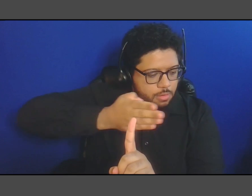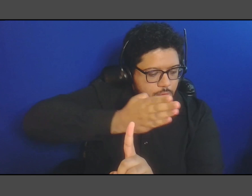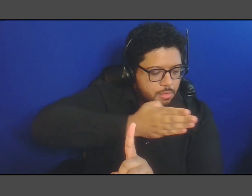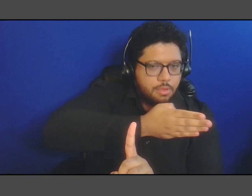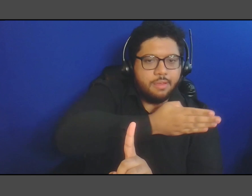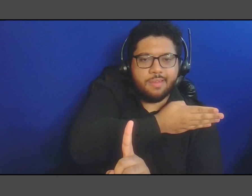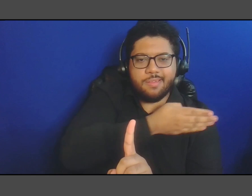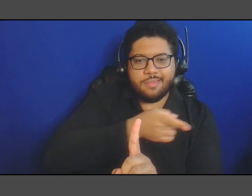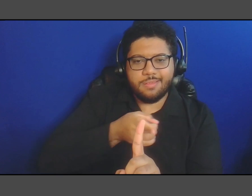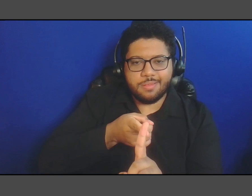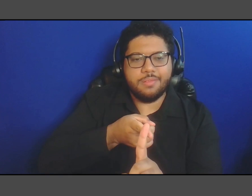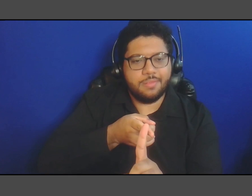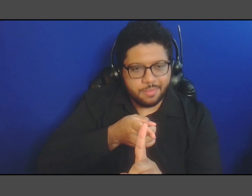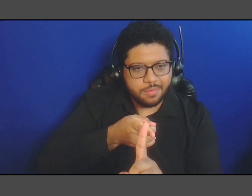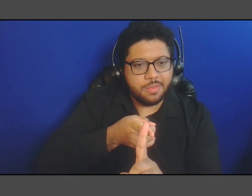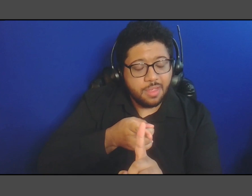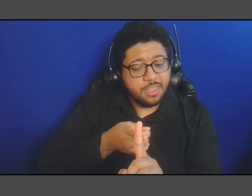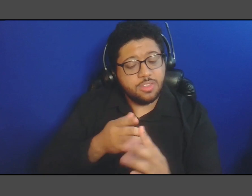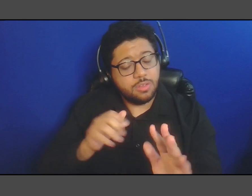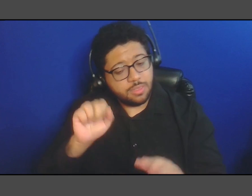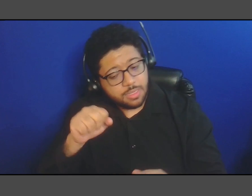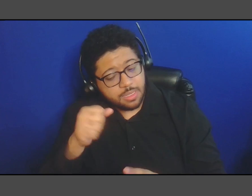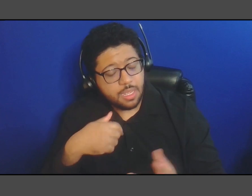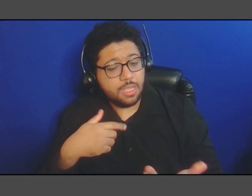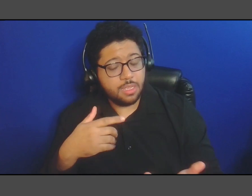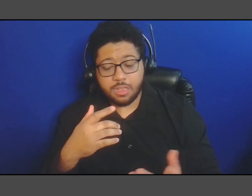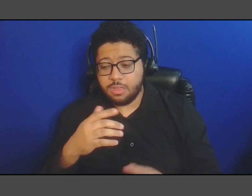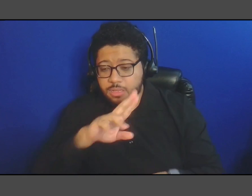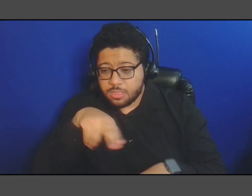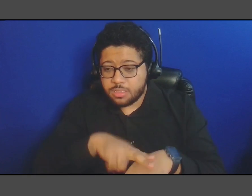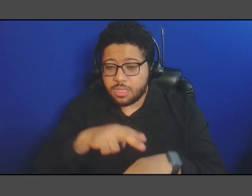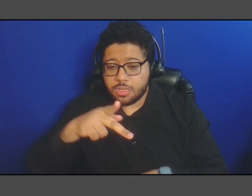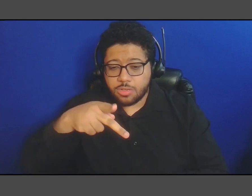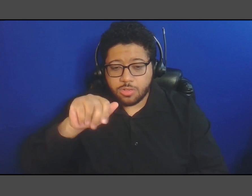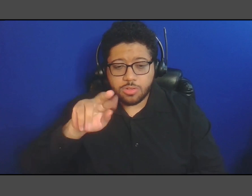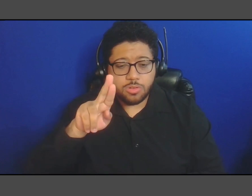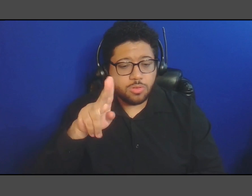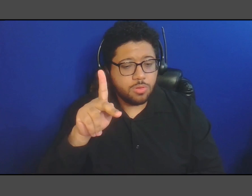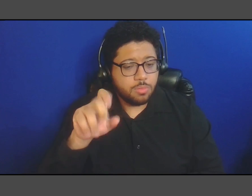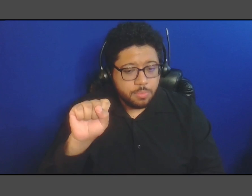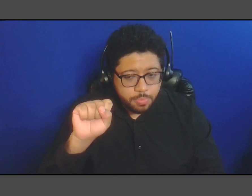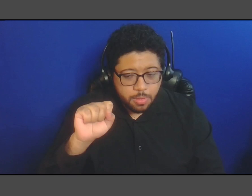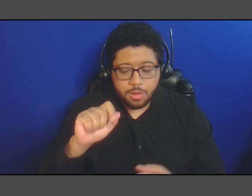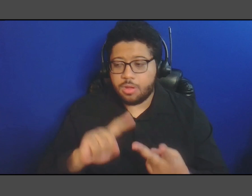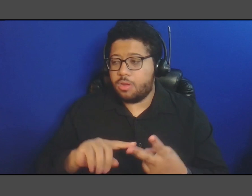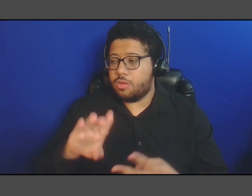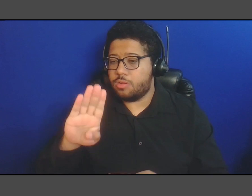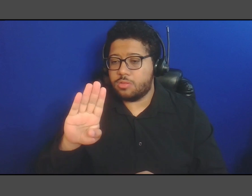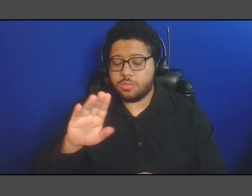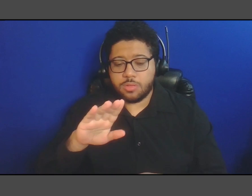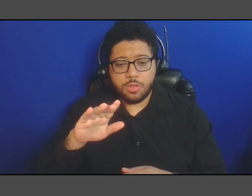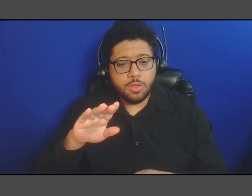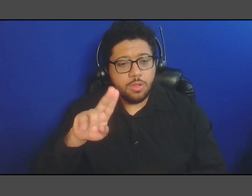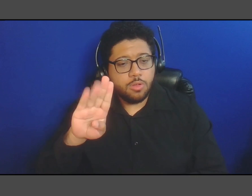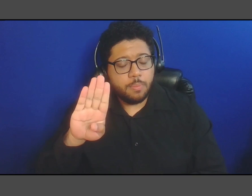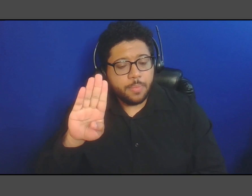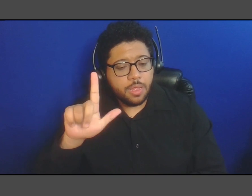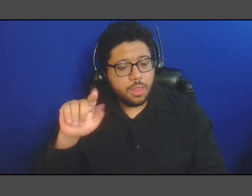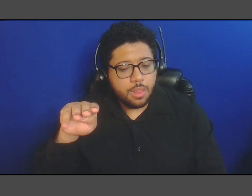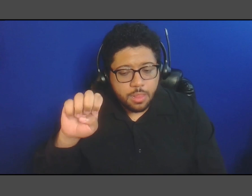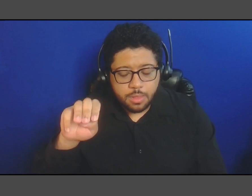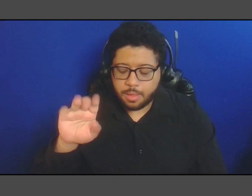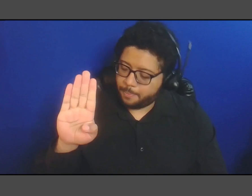national parks or wildlife refuges or BLM lands, that we also should think about the